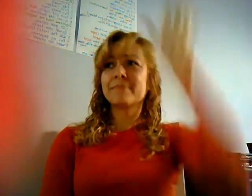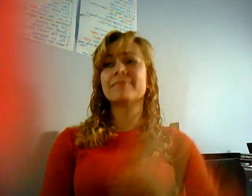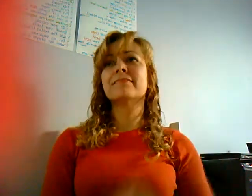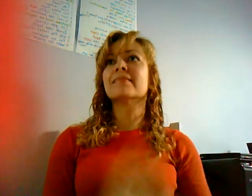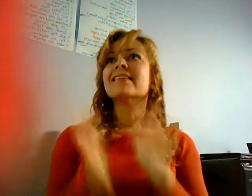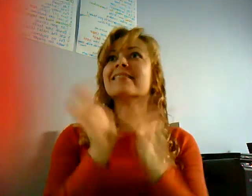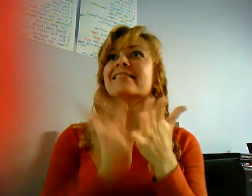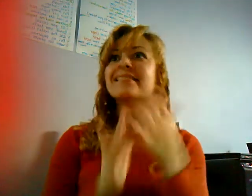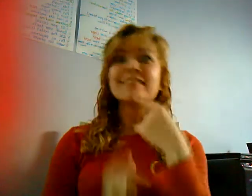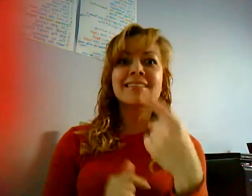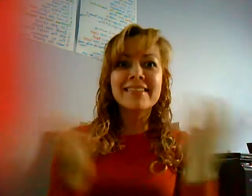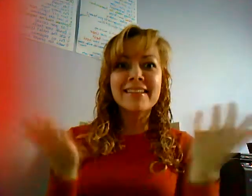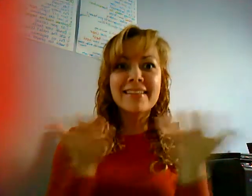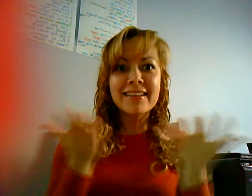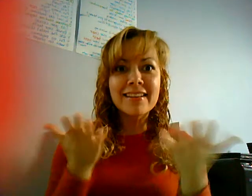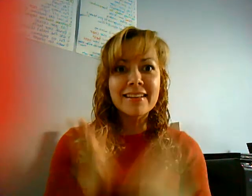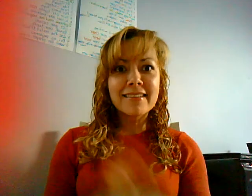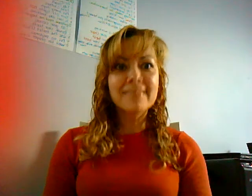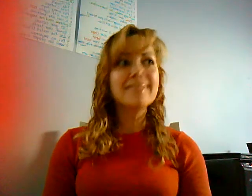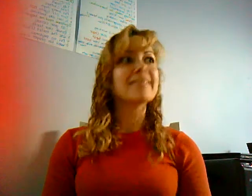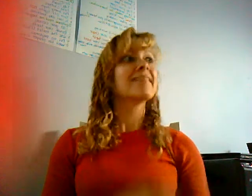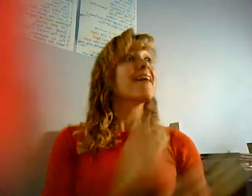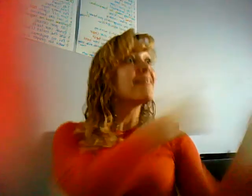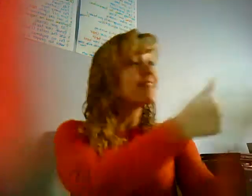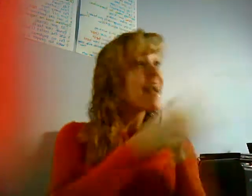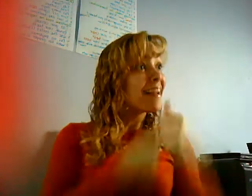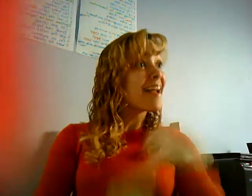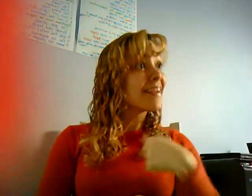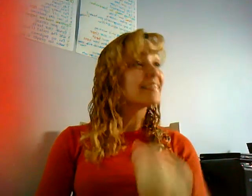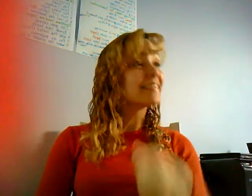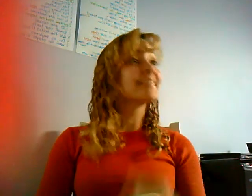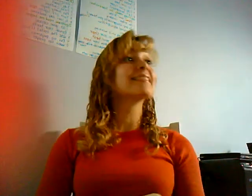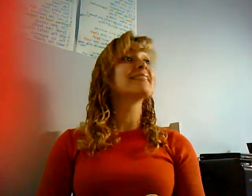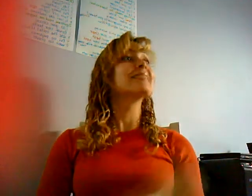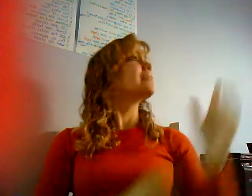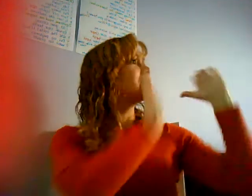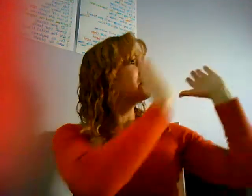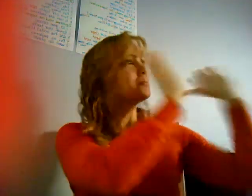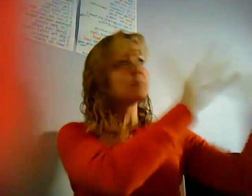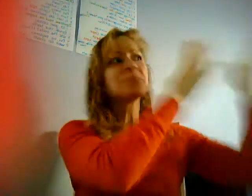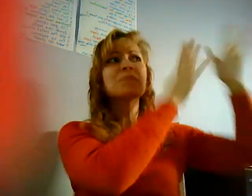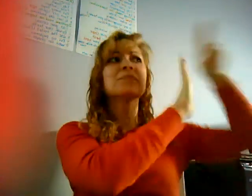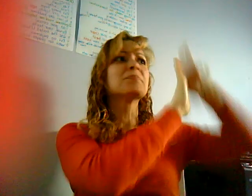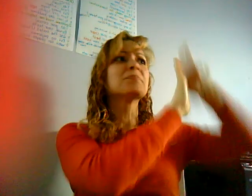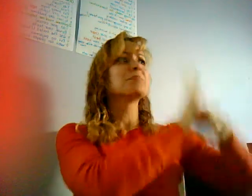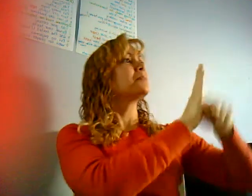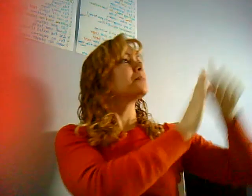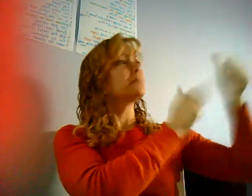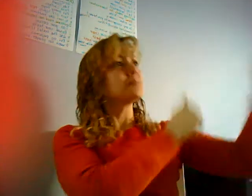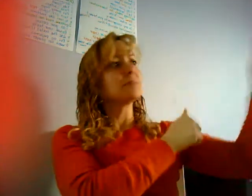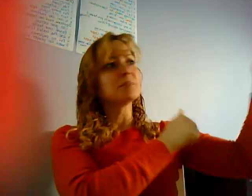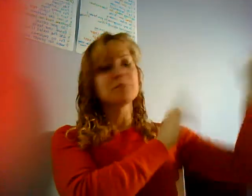father." What do you think Jesus' response was? "Follow me. Let the dead bury themselves."